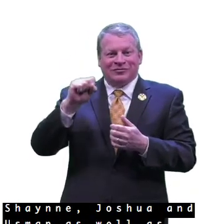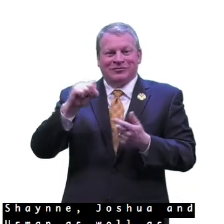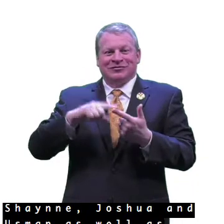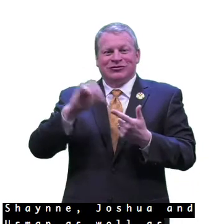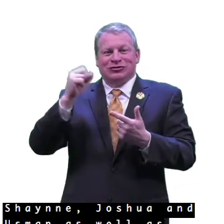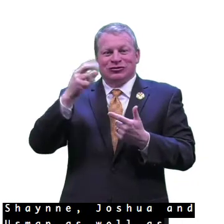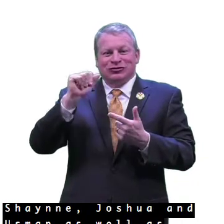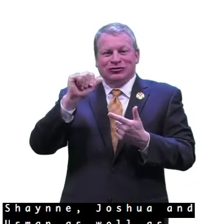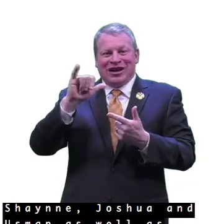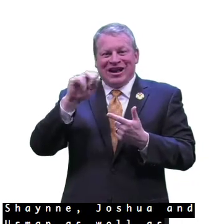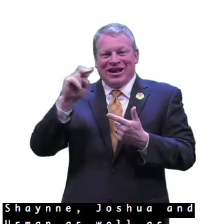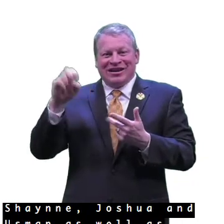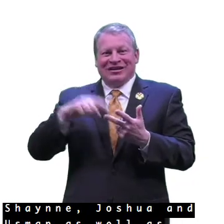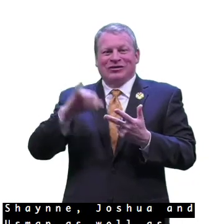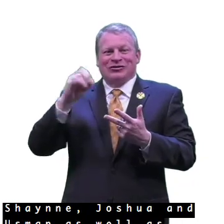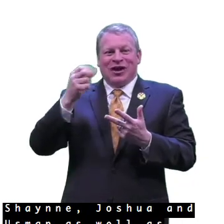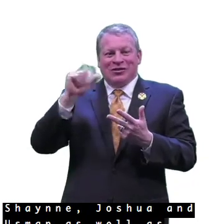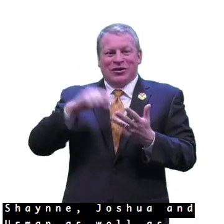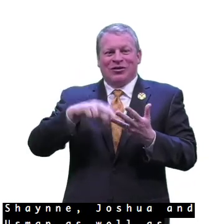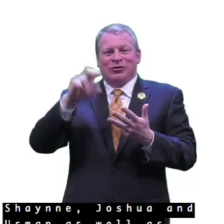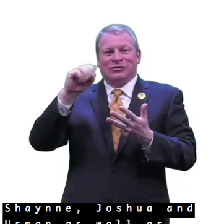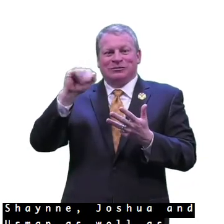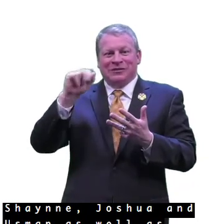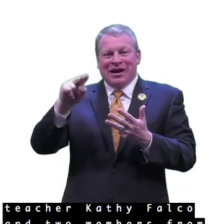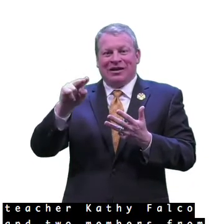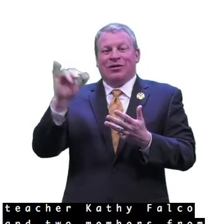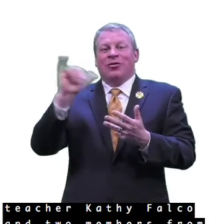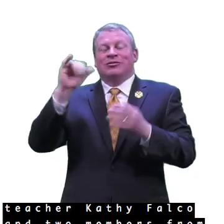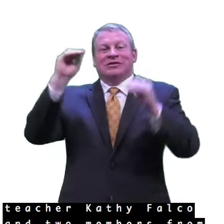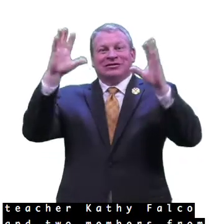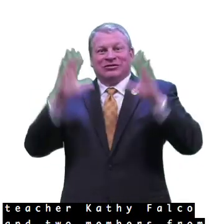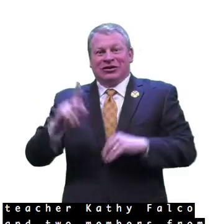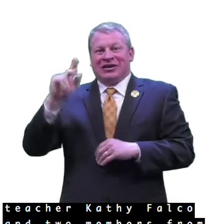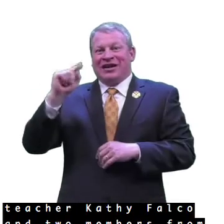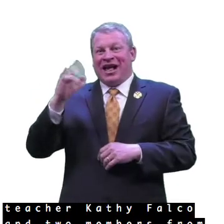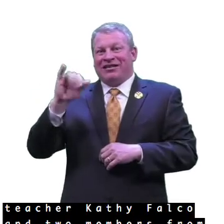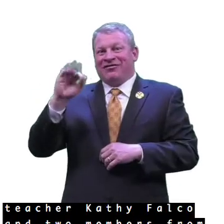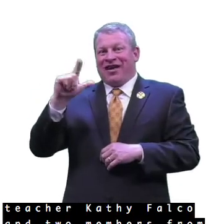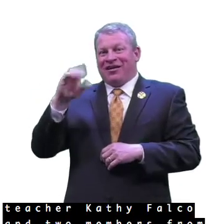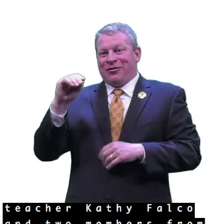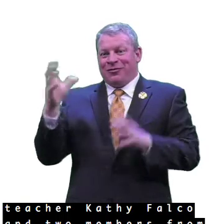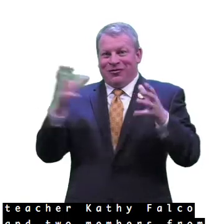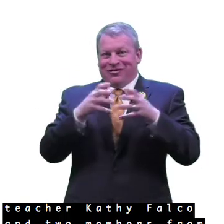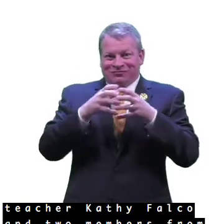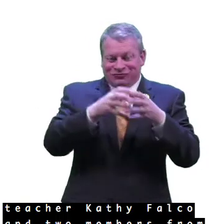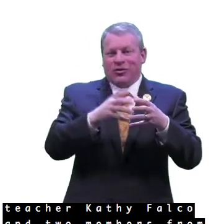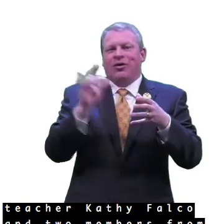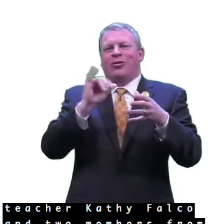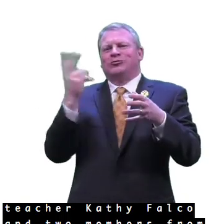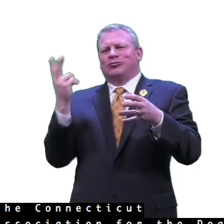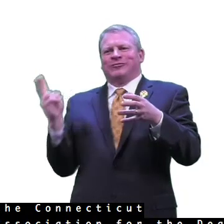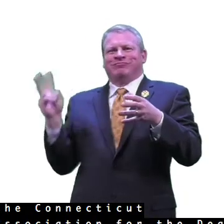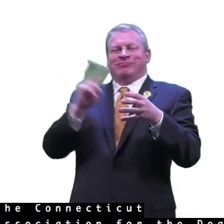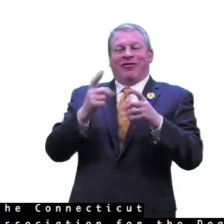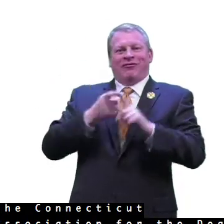Cheyenne, Joshua, and Usman, as well as teacher Kathy Falco, and 2 members from the Connecticut